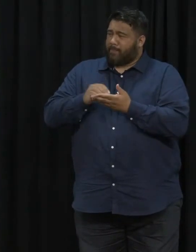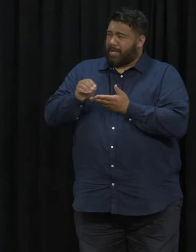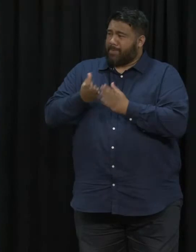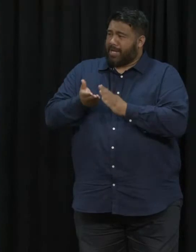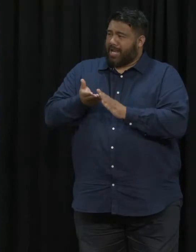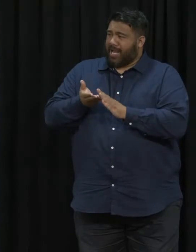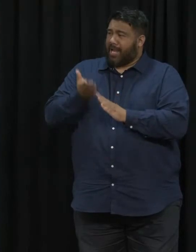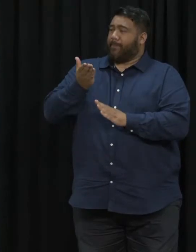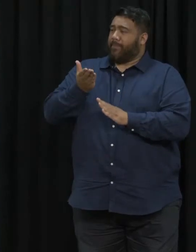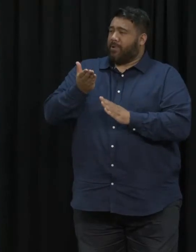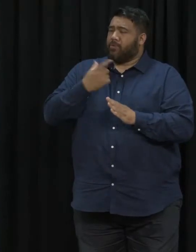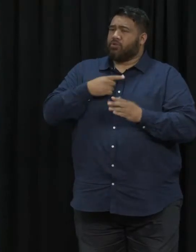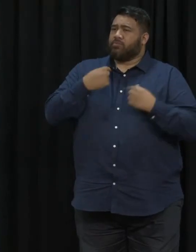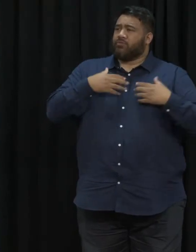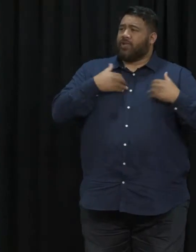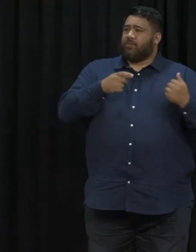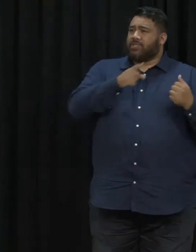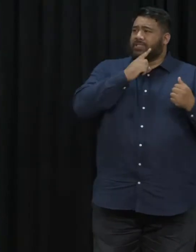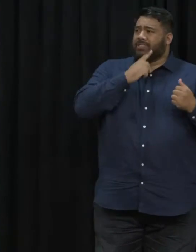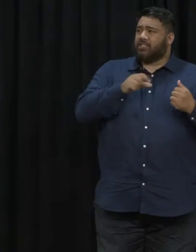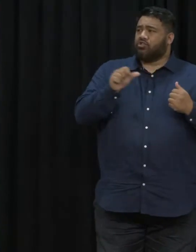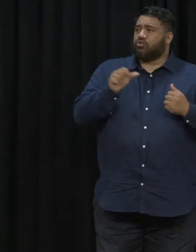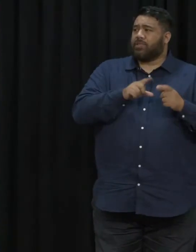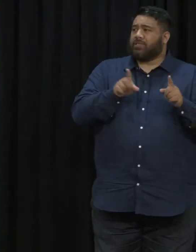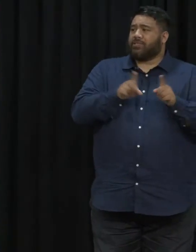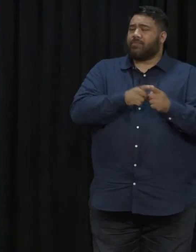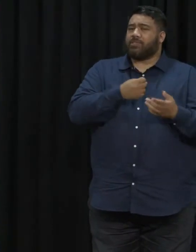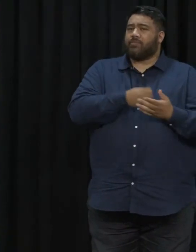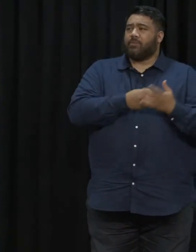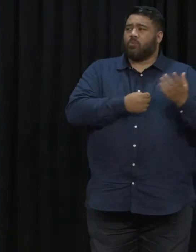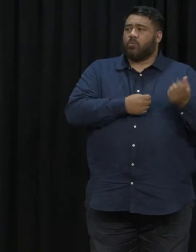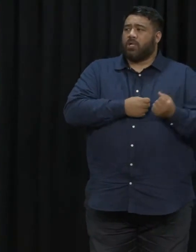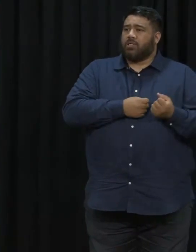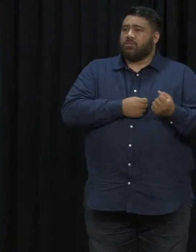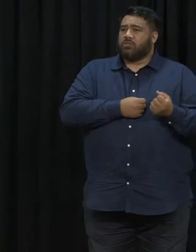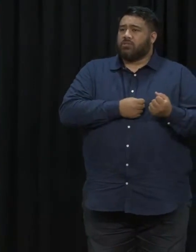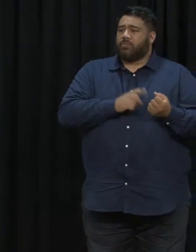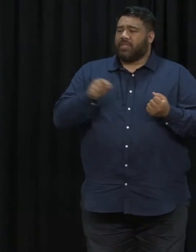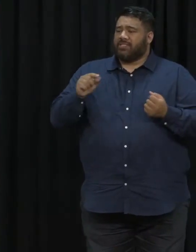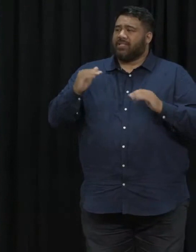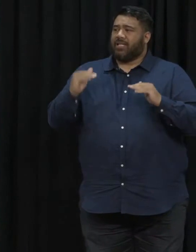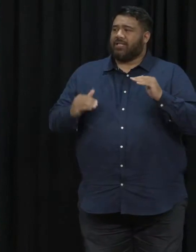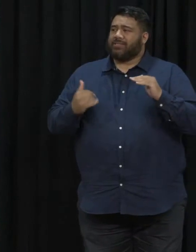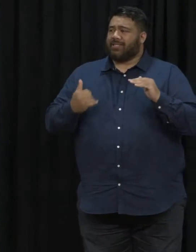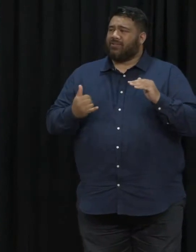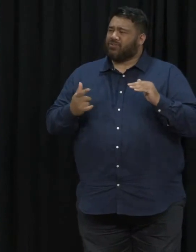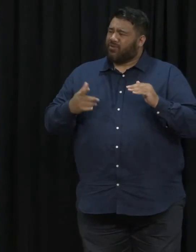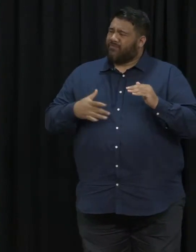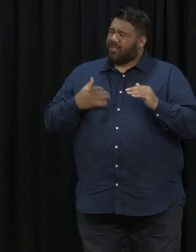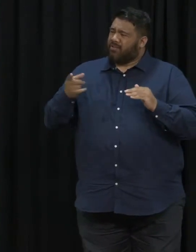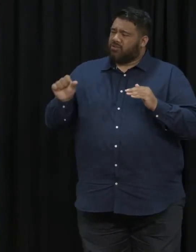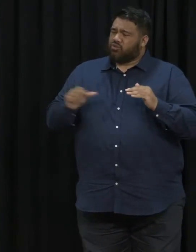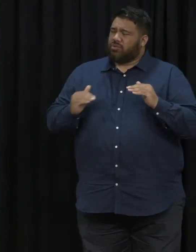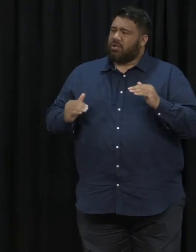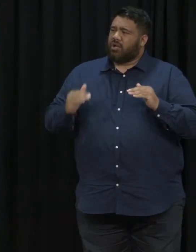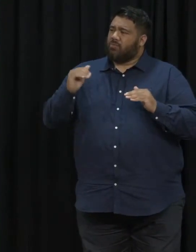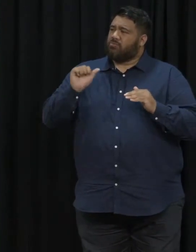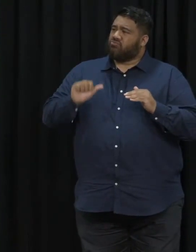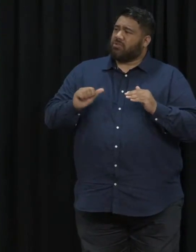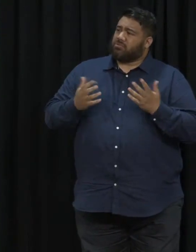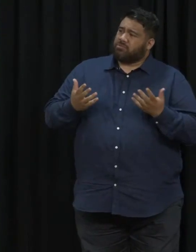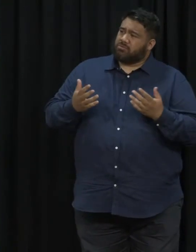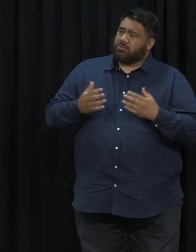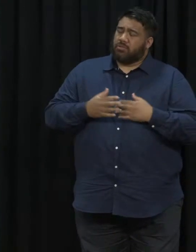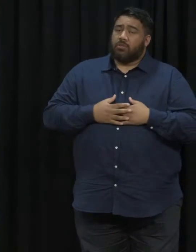the start. The Ministry of Health said to make the minimum wage, which is significantly less than now. Yeah. Could you not see a case for increasing the payment? It's a relatively small amount of